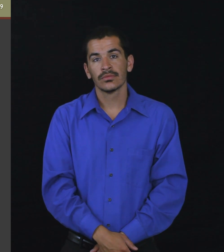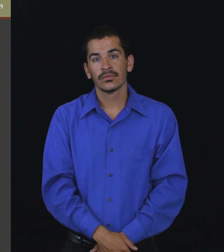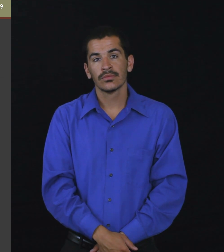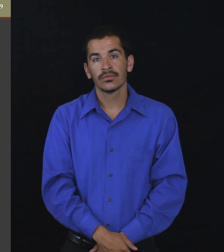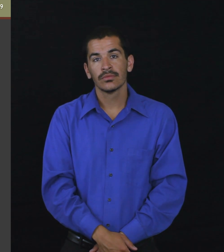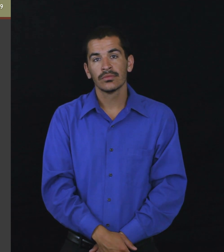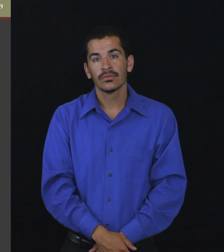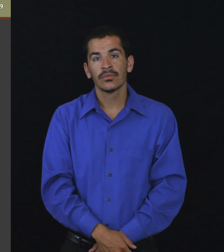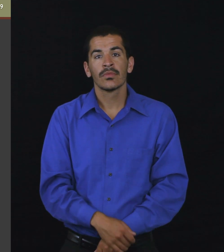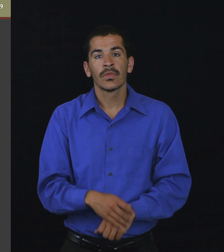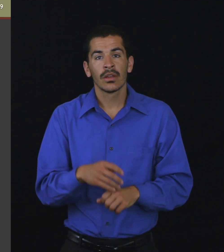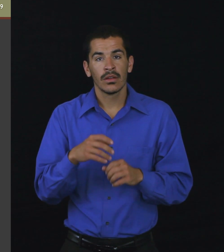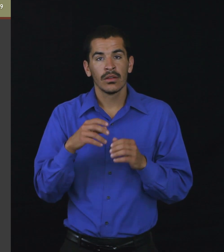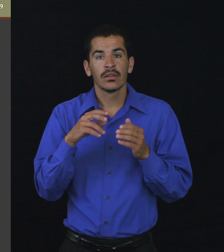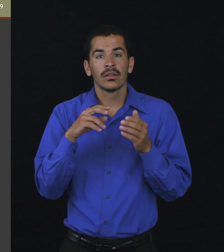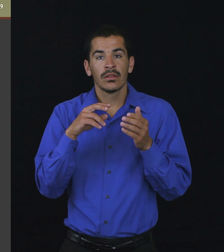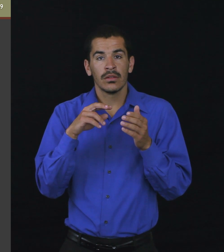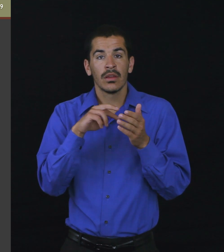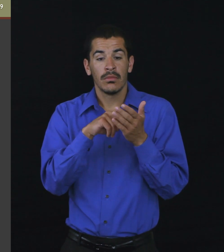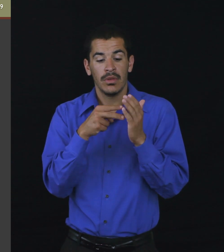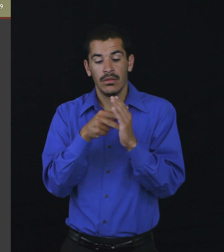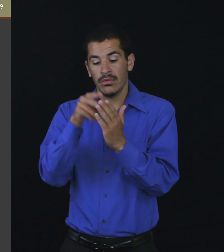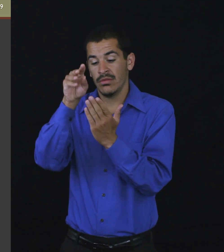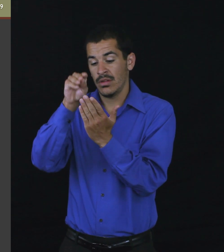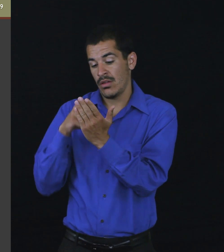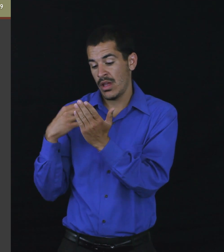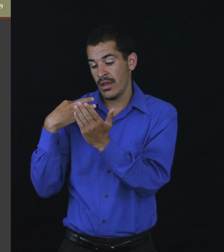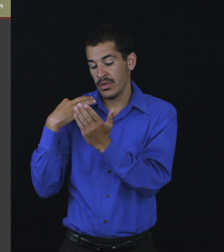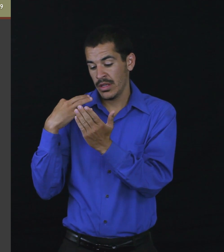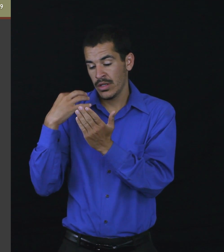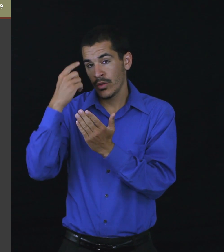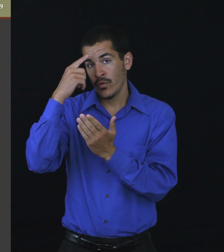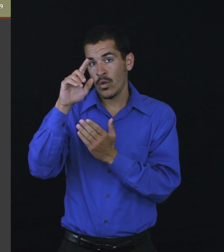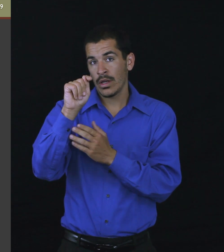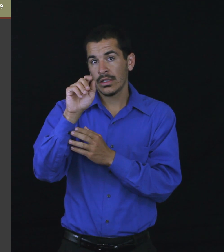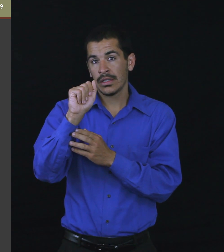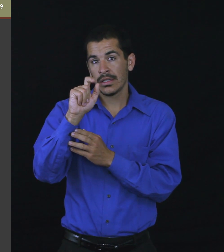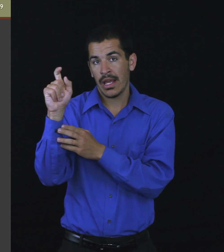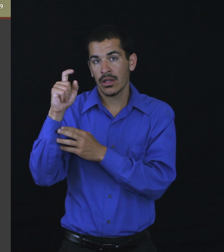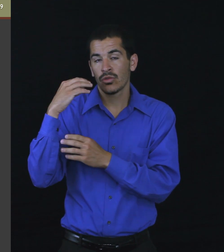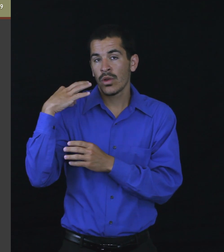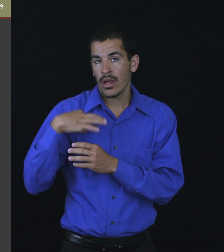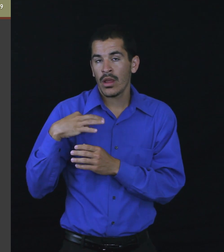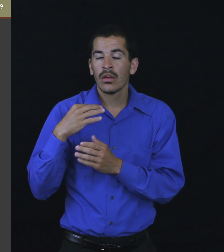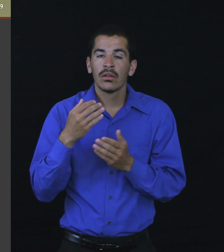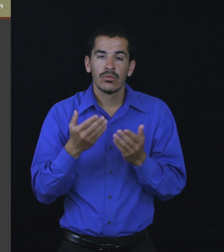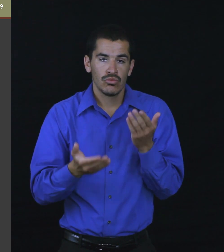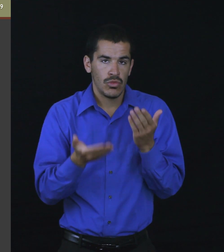successful tax credit application.